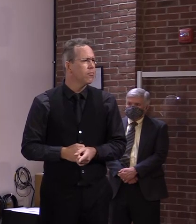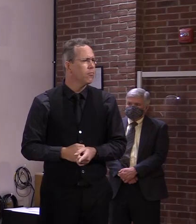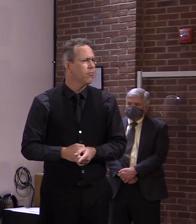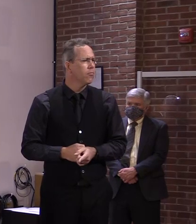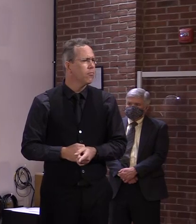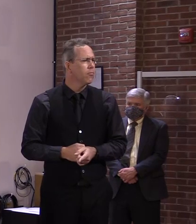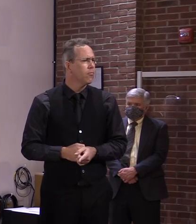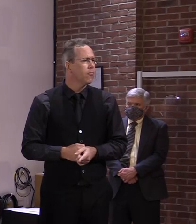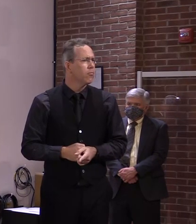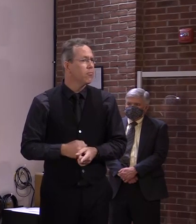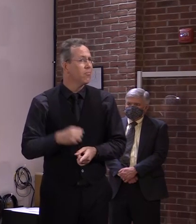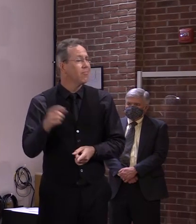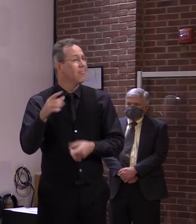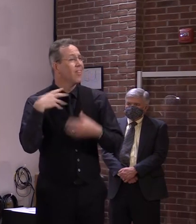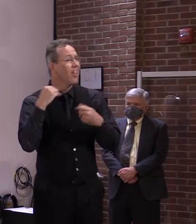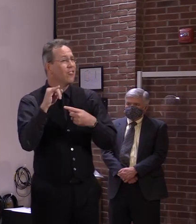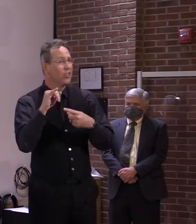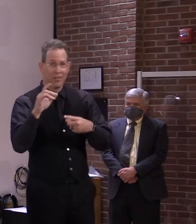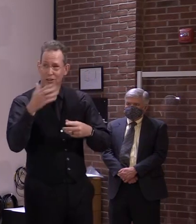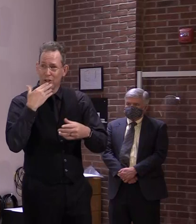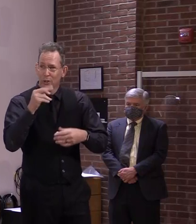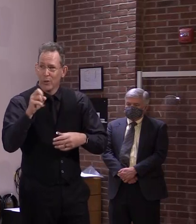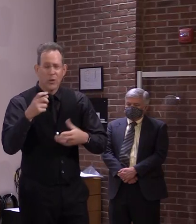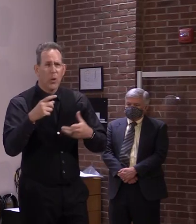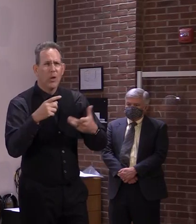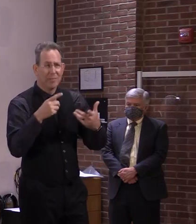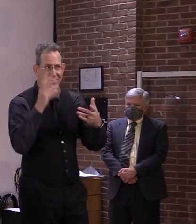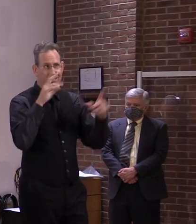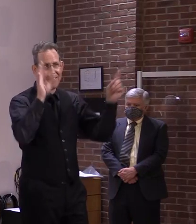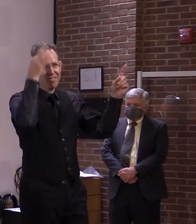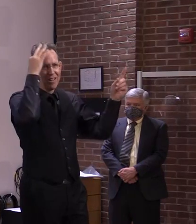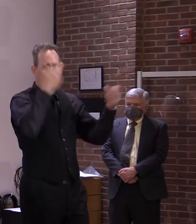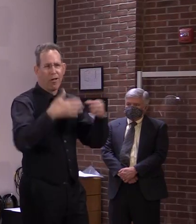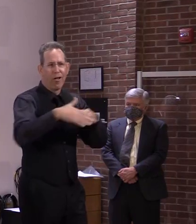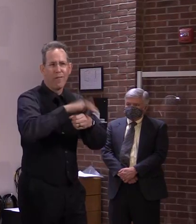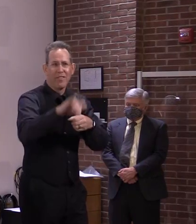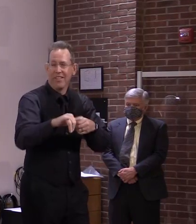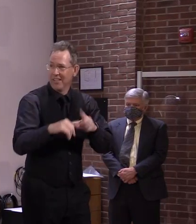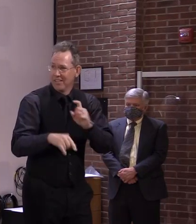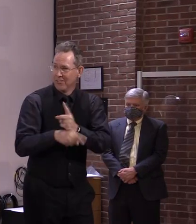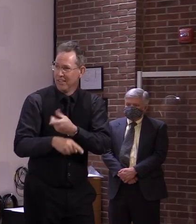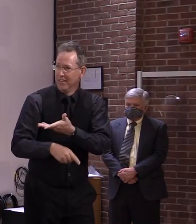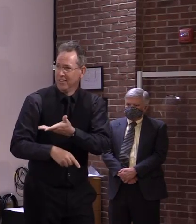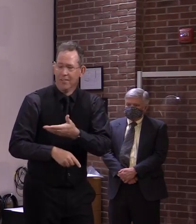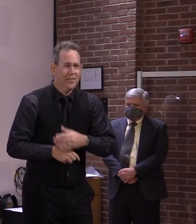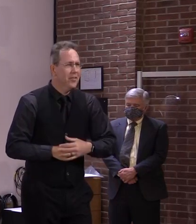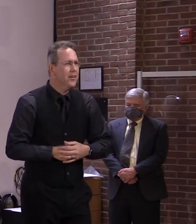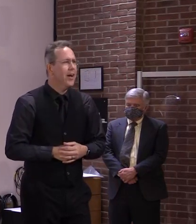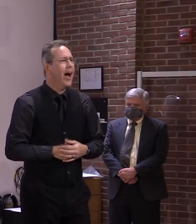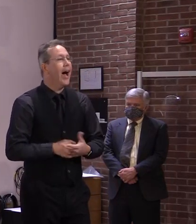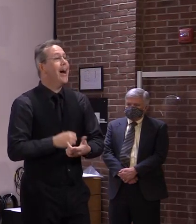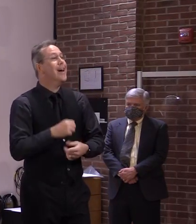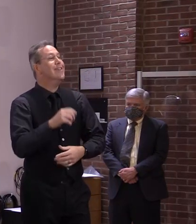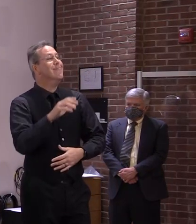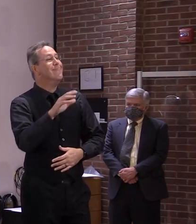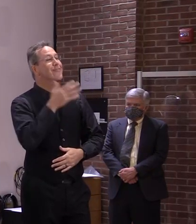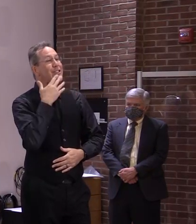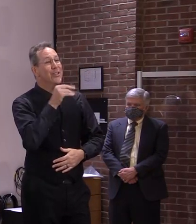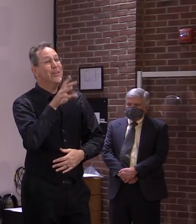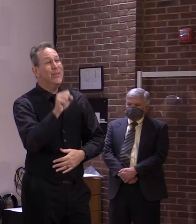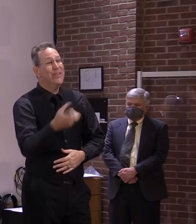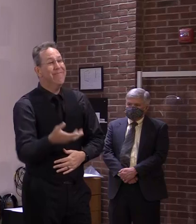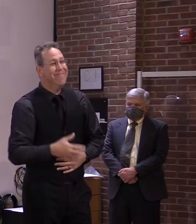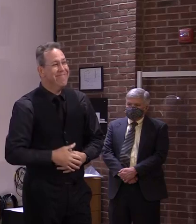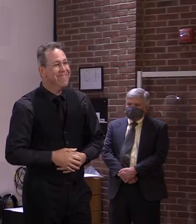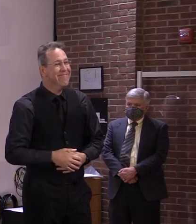Again, great news. Anytime that the rates are reduced, it's good news for consumers and Vermont.